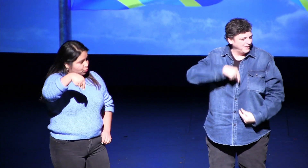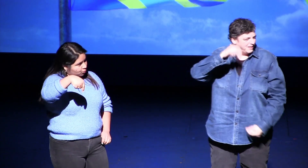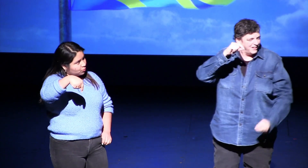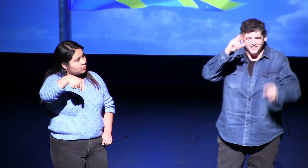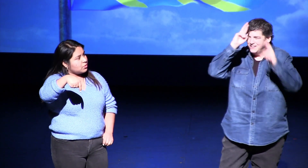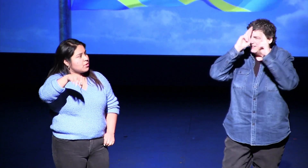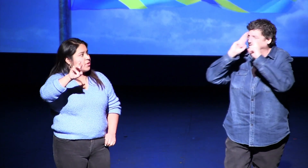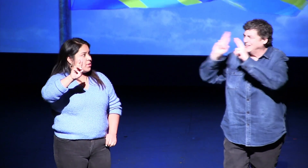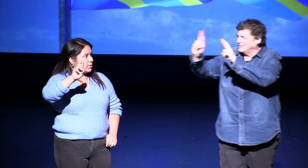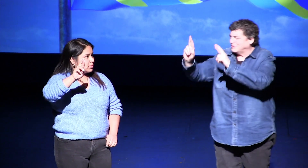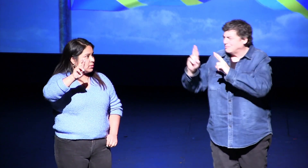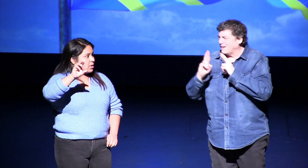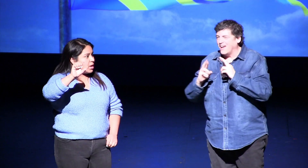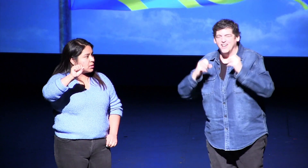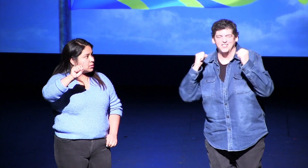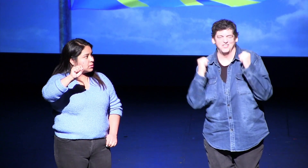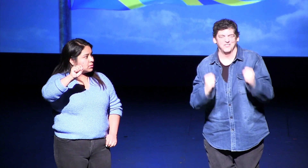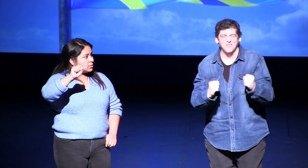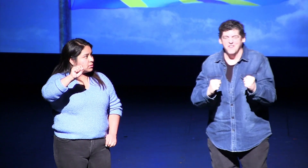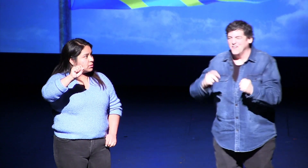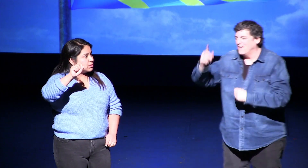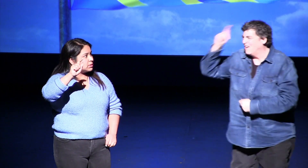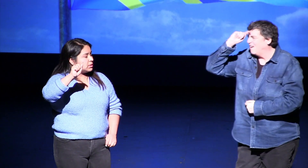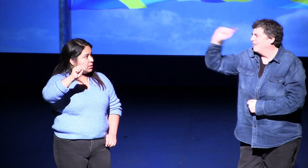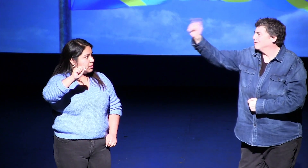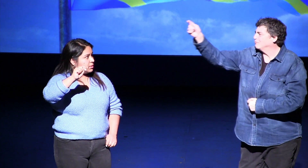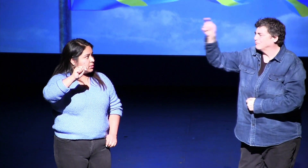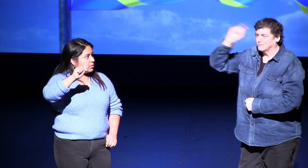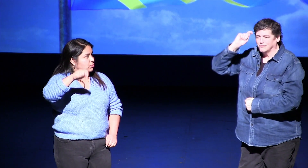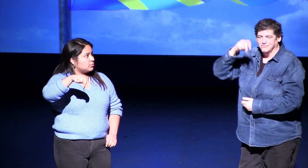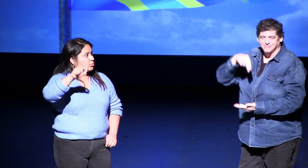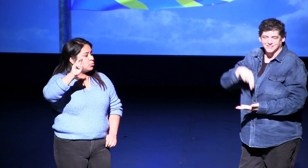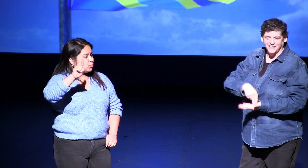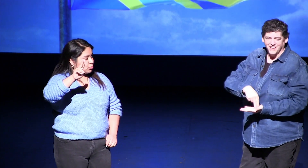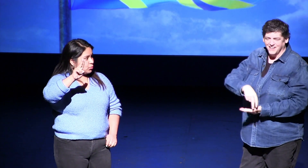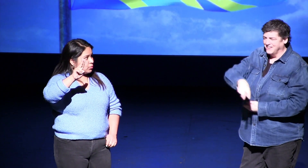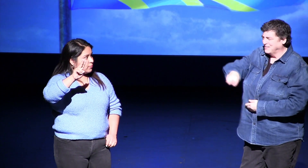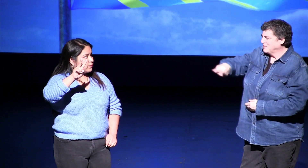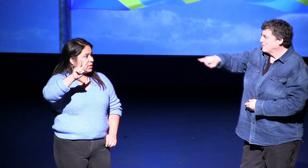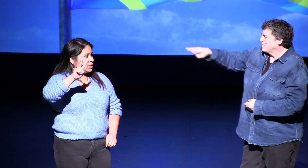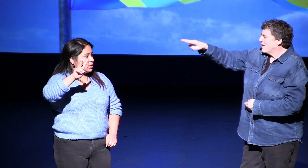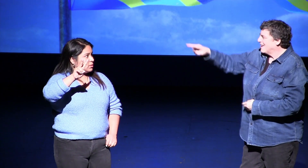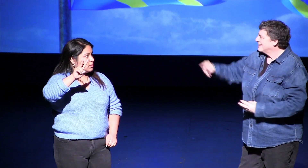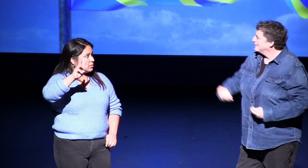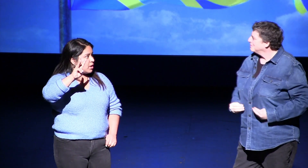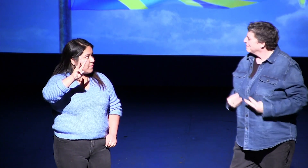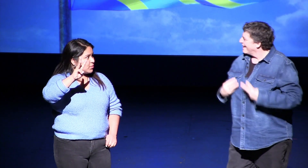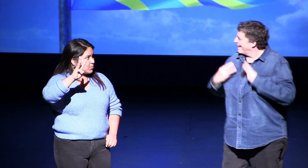Q, misunderstanding, R, spirit of S, respect, strength. U, Recognize, V, stand, and W,